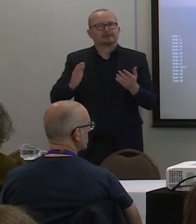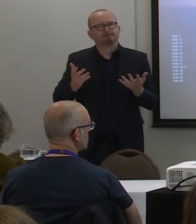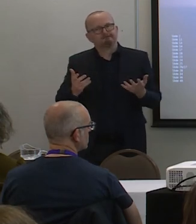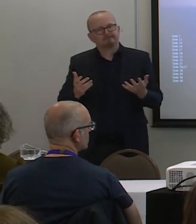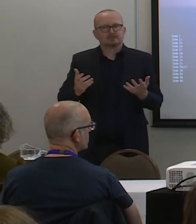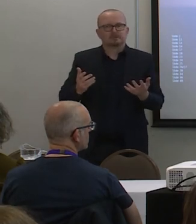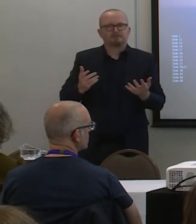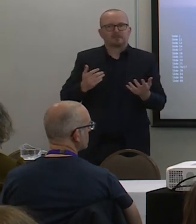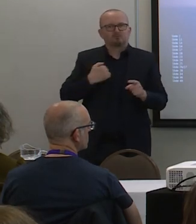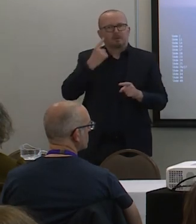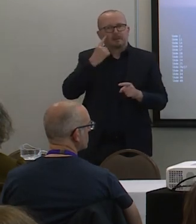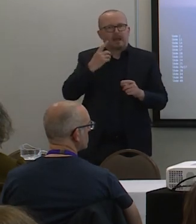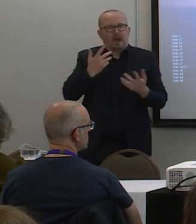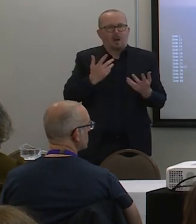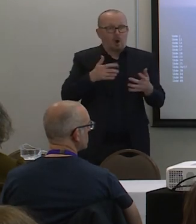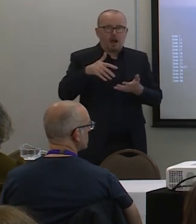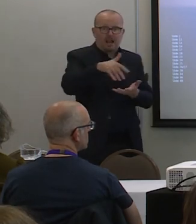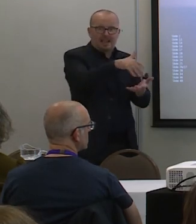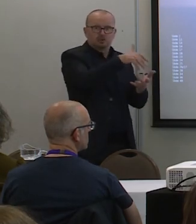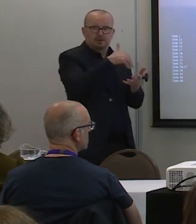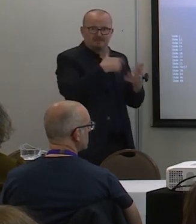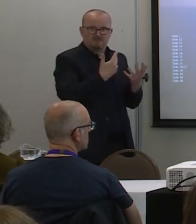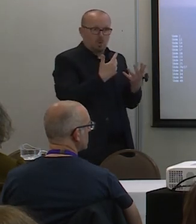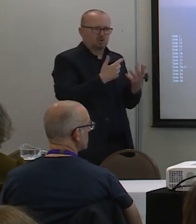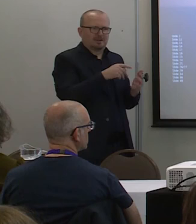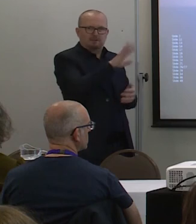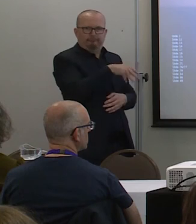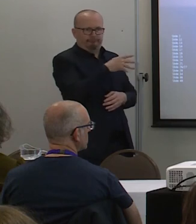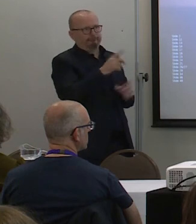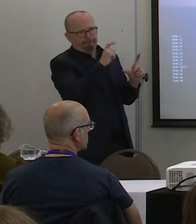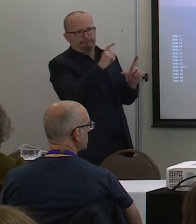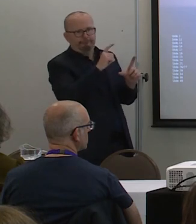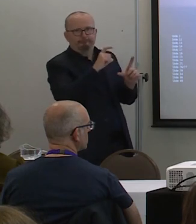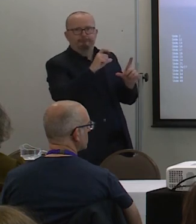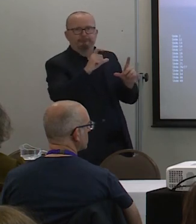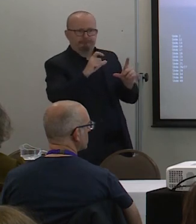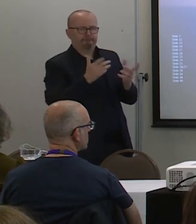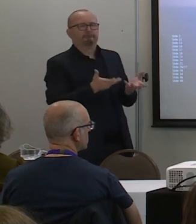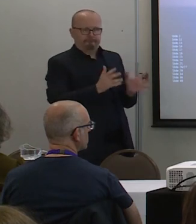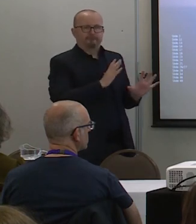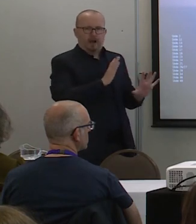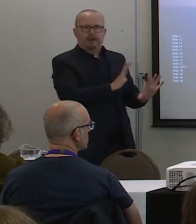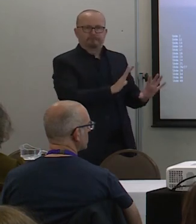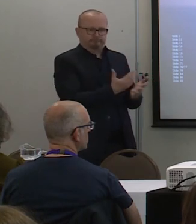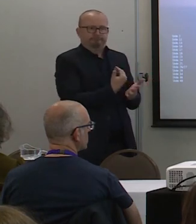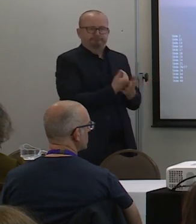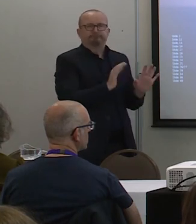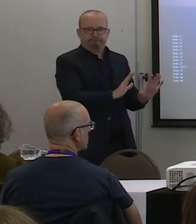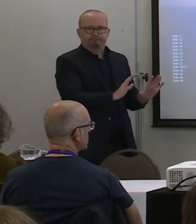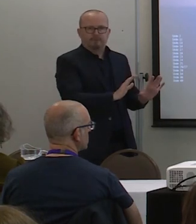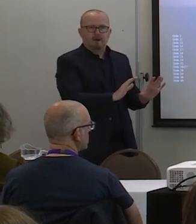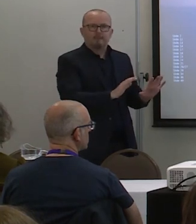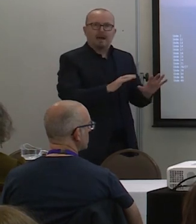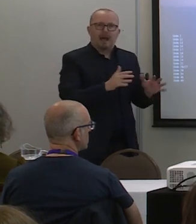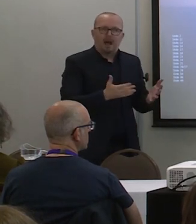re-visualise collections in ways that are just plain cool and make people stop dead in their tracks. If that's video, if that's different